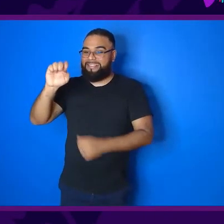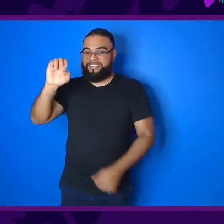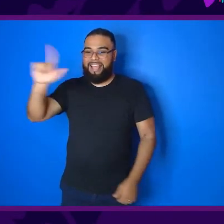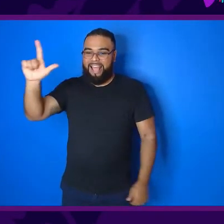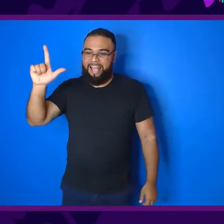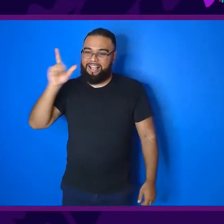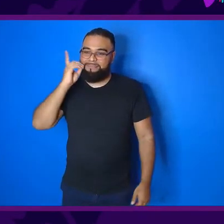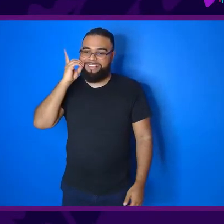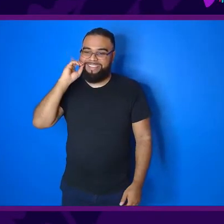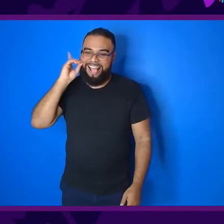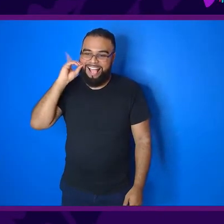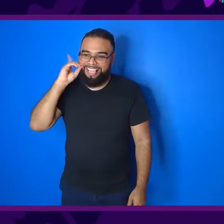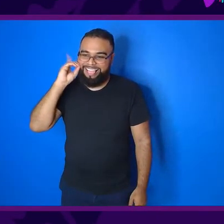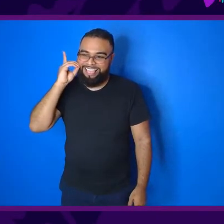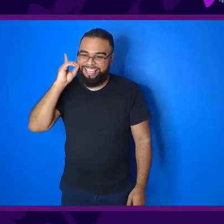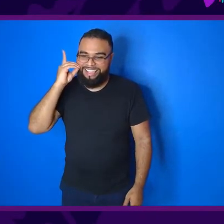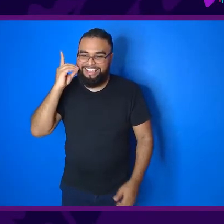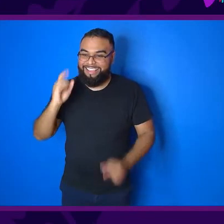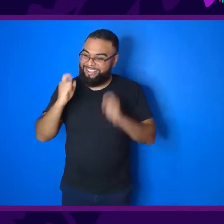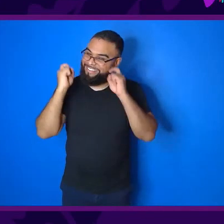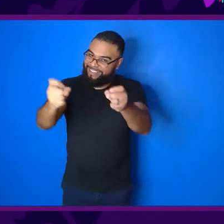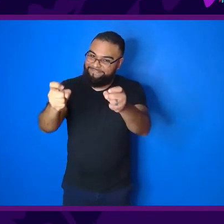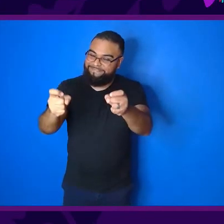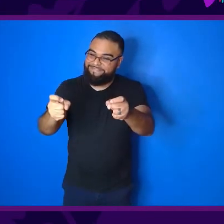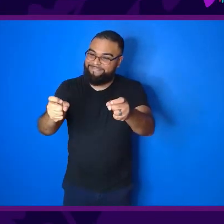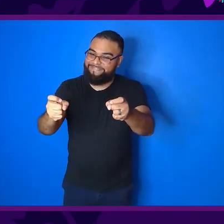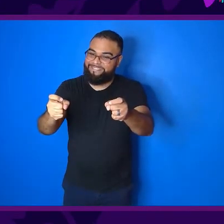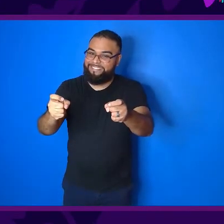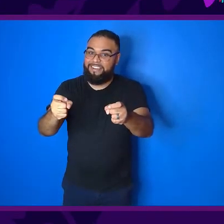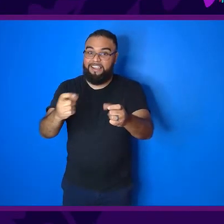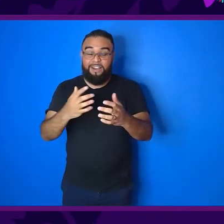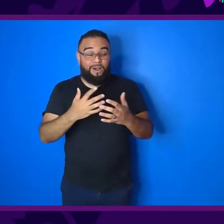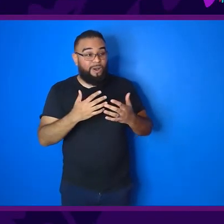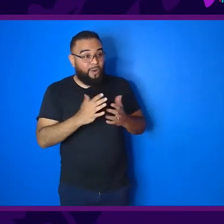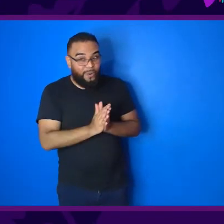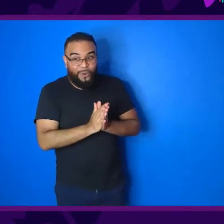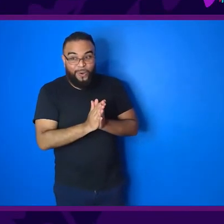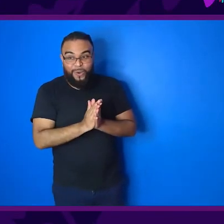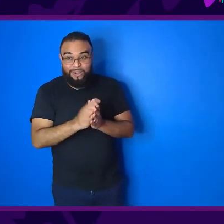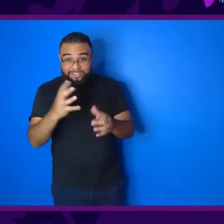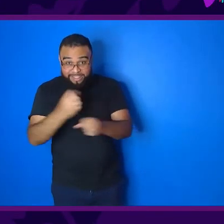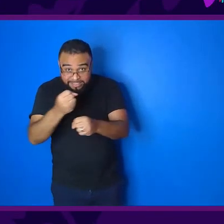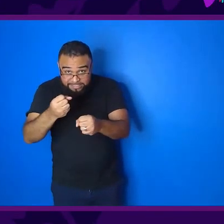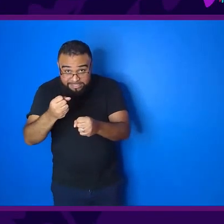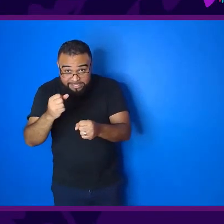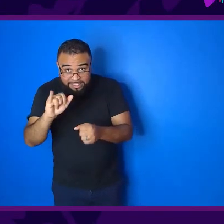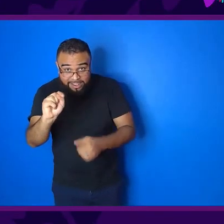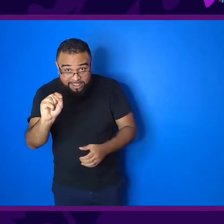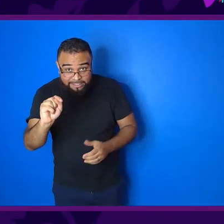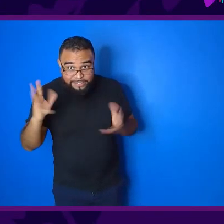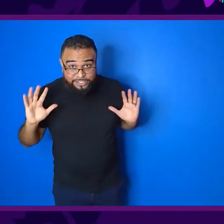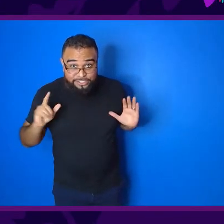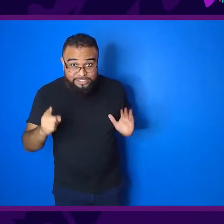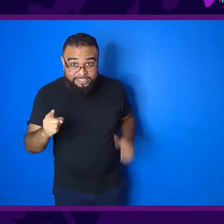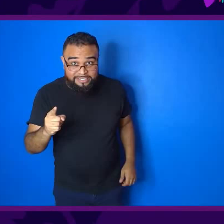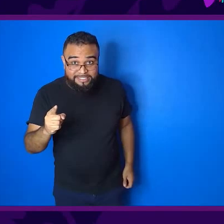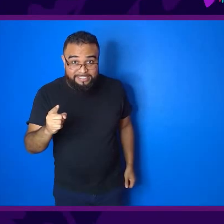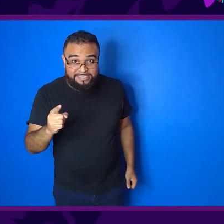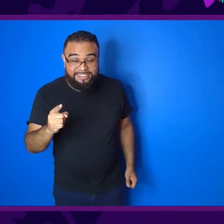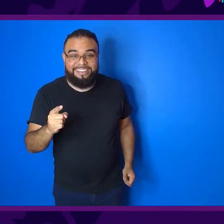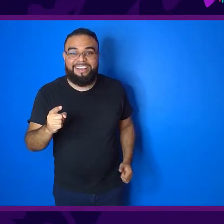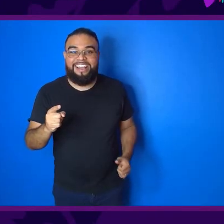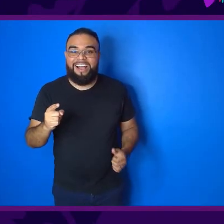there? Oh my gosh. Eso. Oh, wow. This is beautiful.